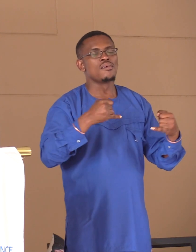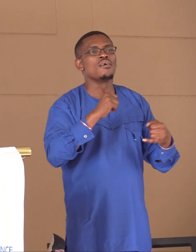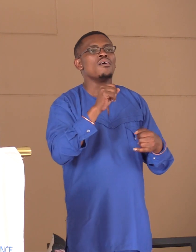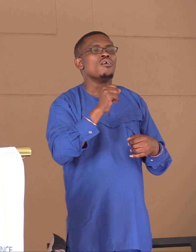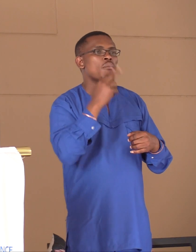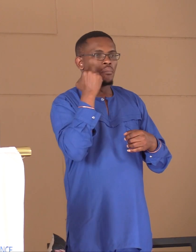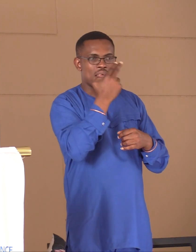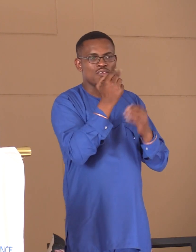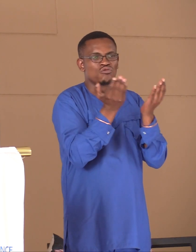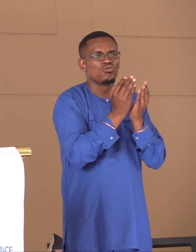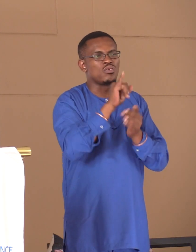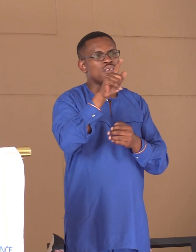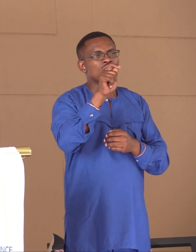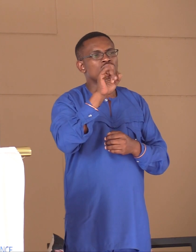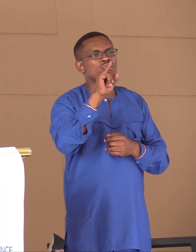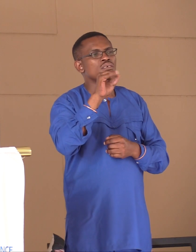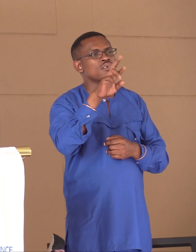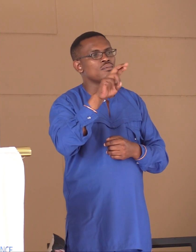Blinds,